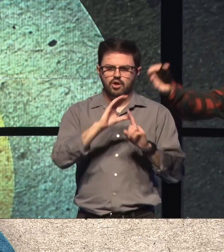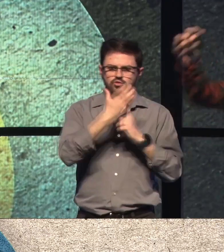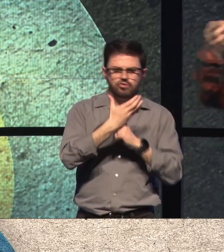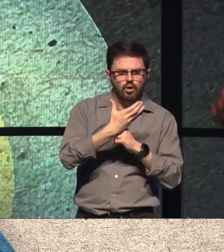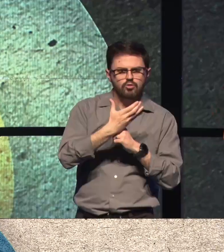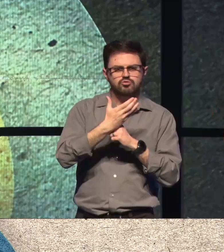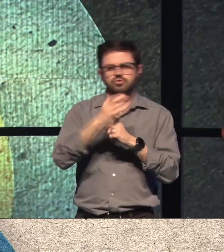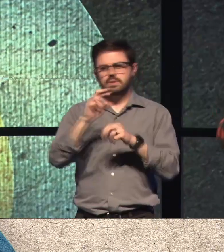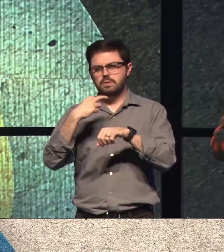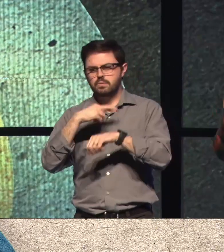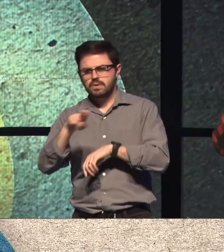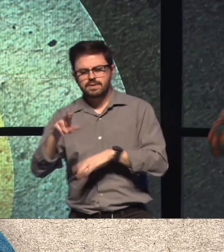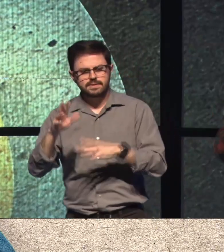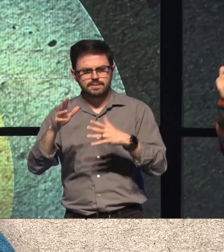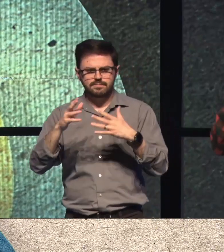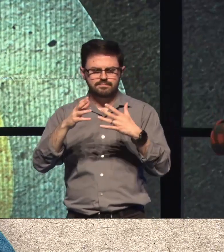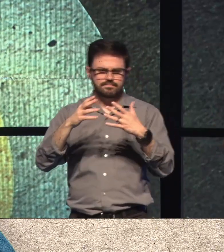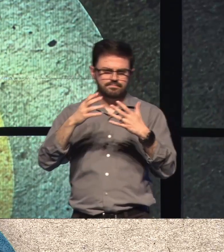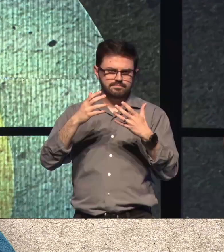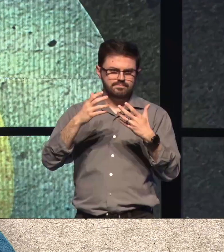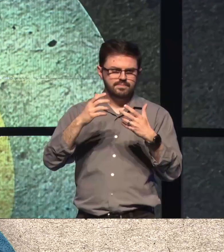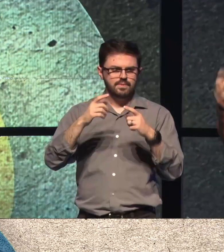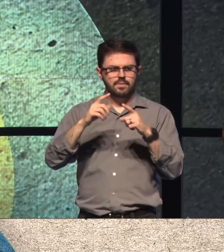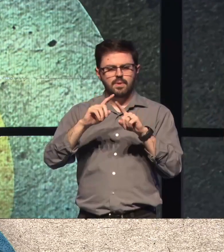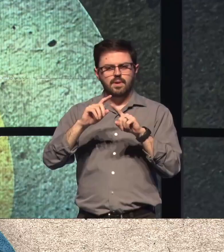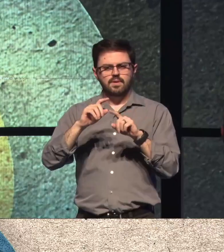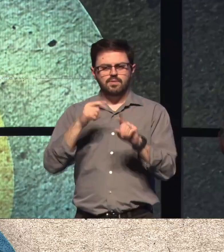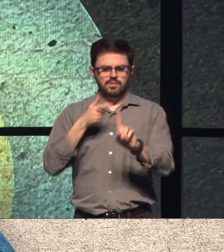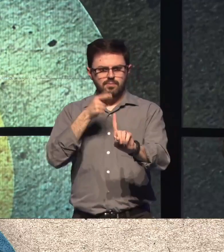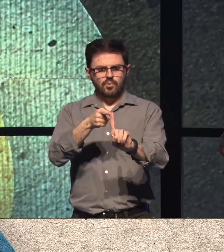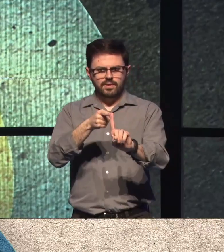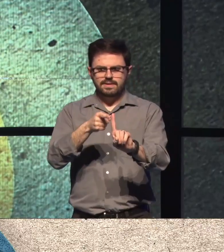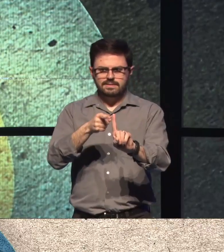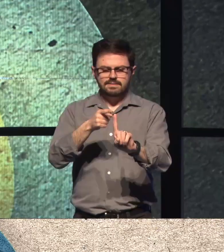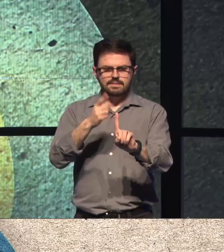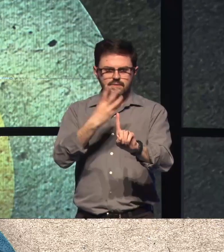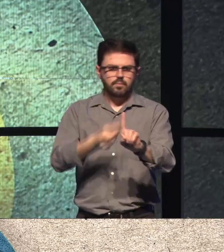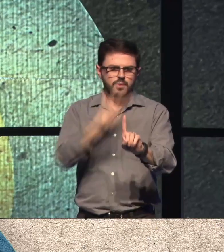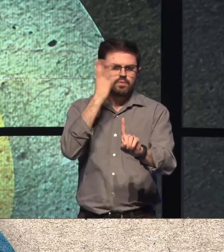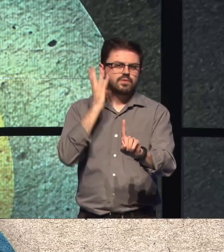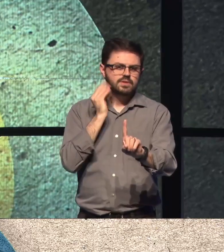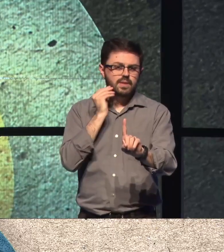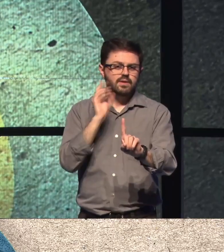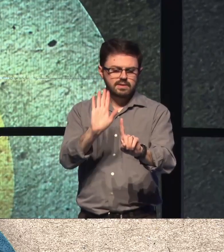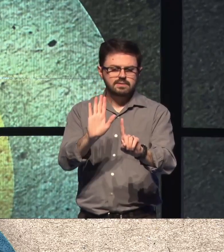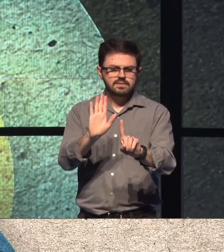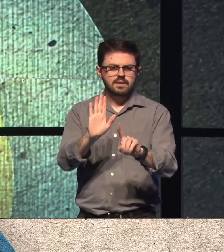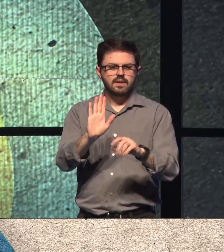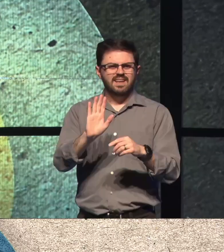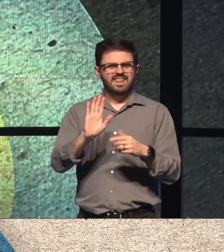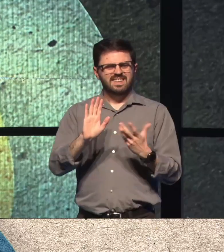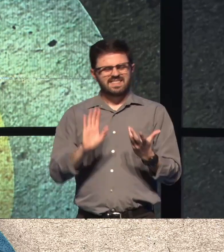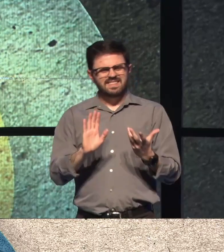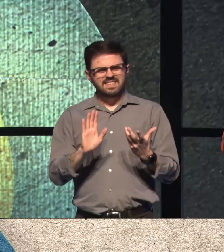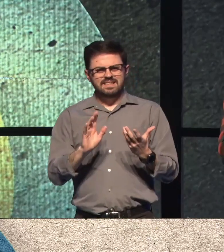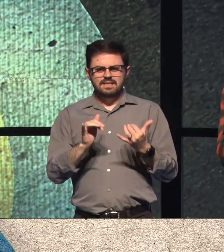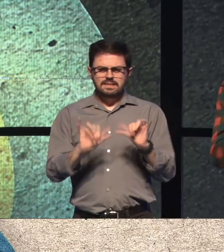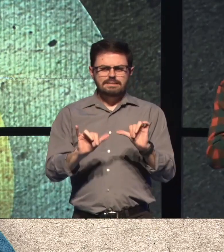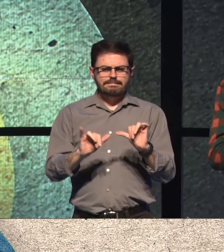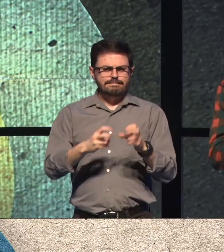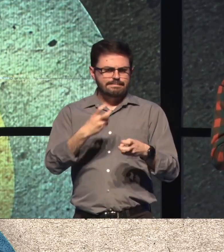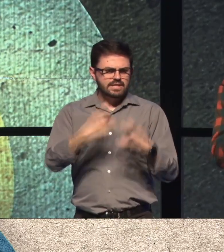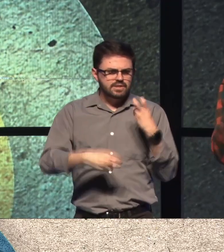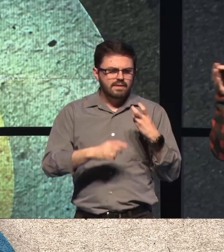powerful happens when we are gathered together, sharing an experience. But it's really difficult to get